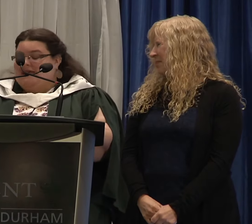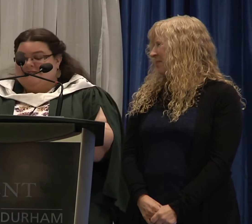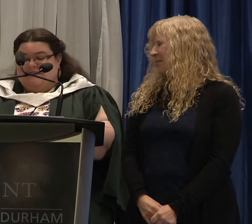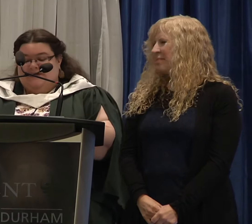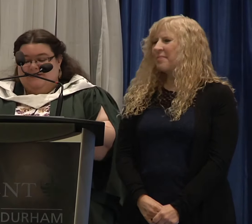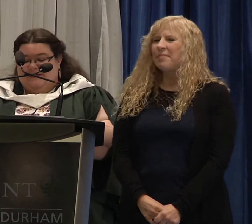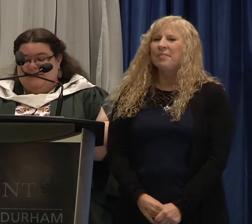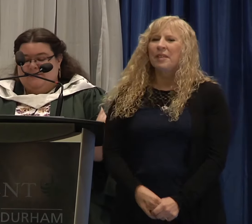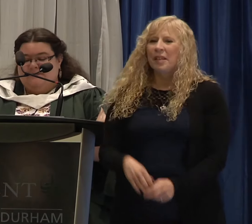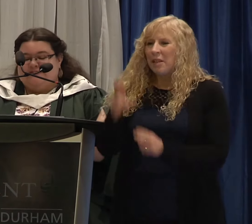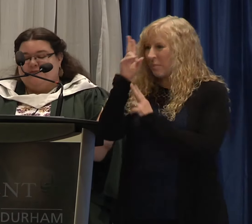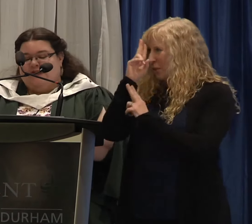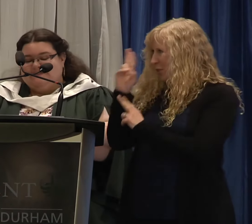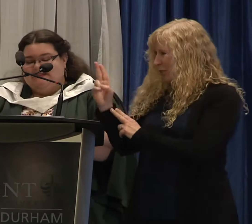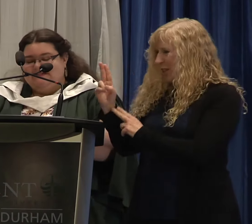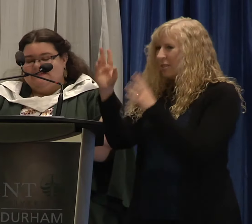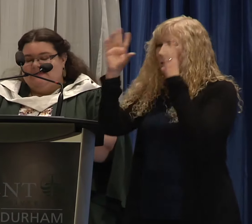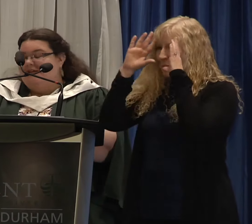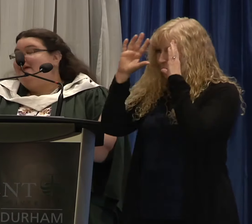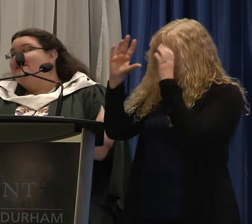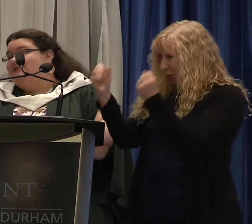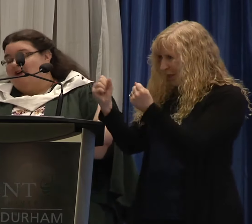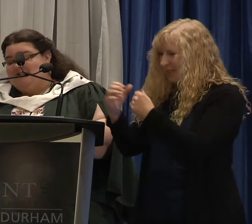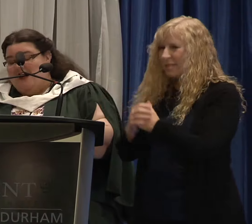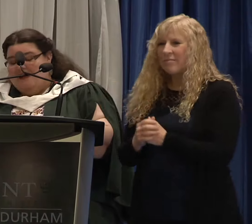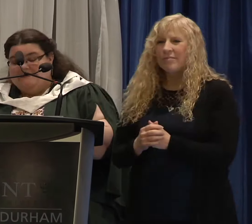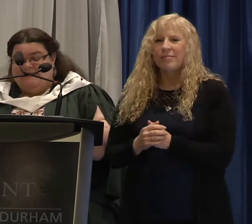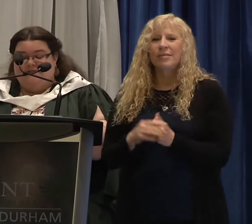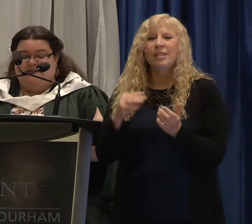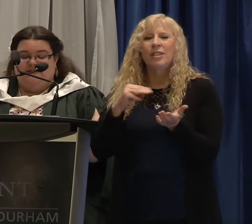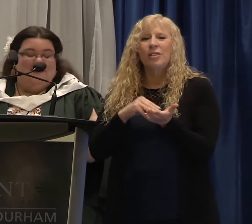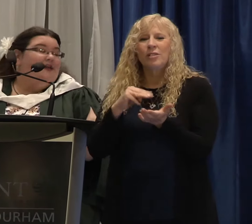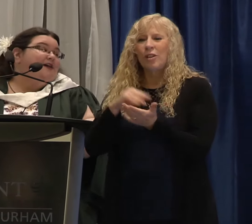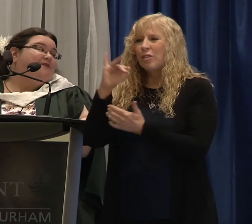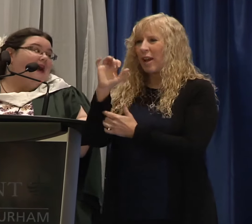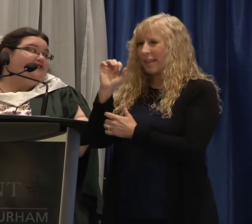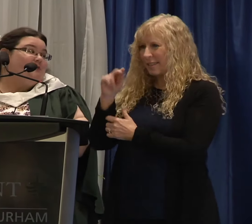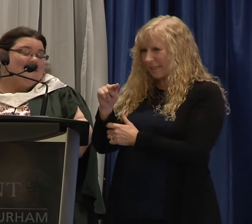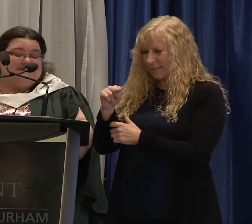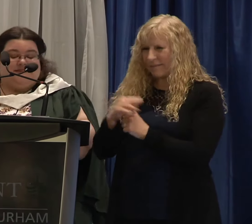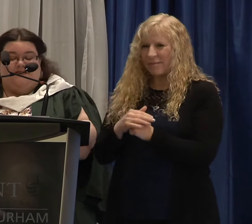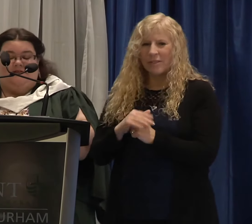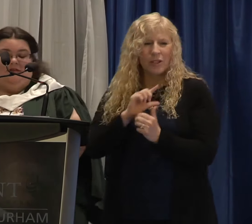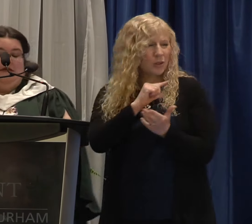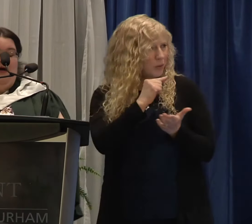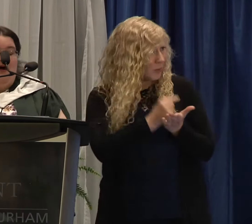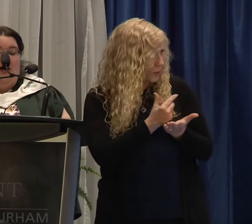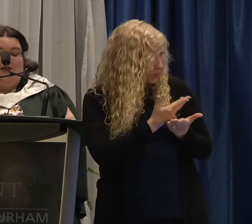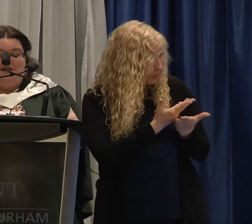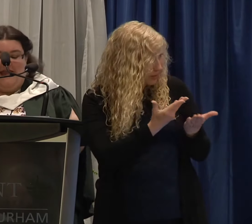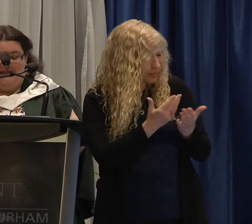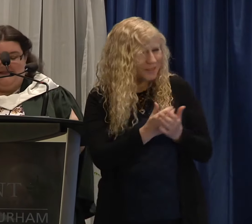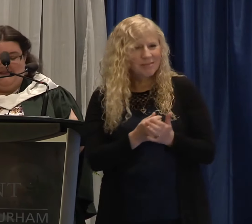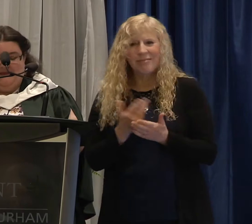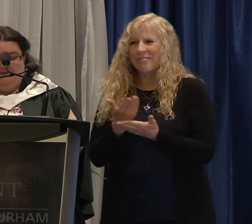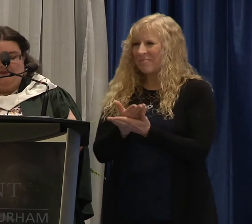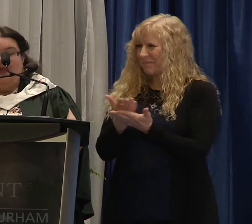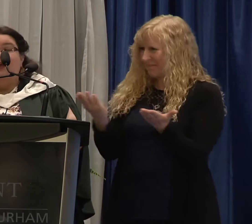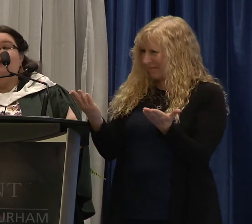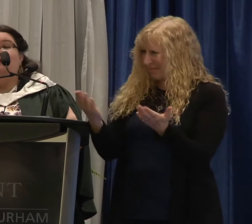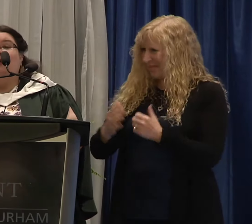Mr. Chancellor, Mr. President, Dr. Eisen, graduates, honored